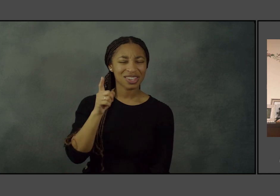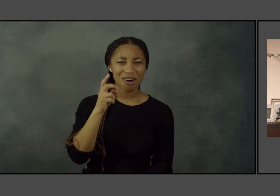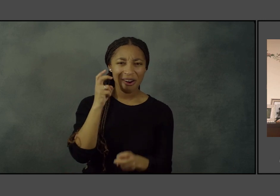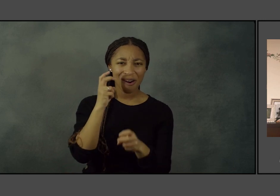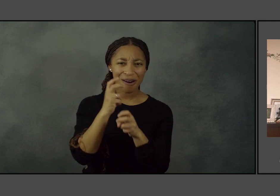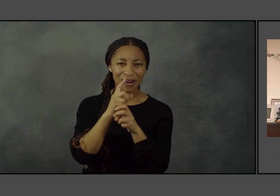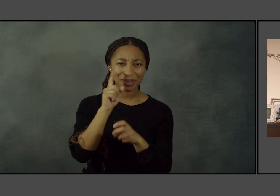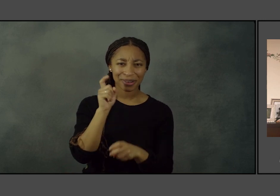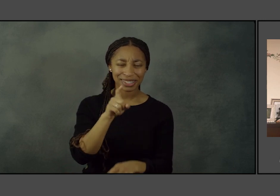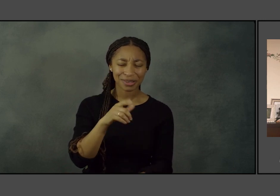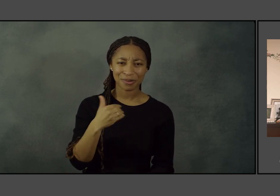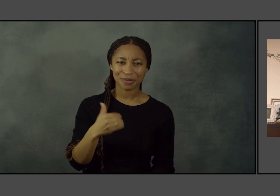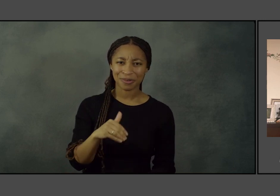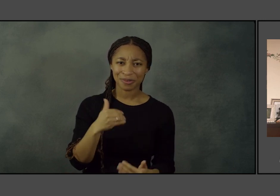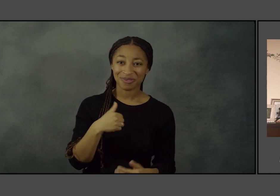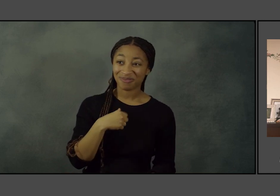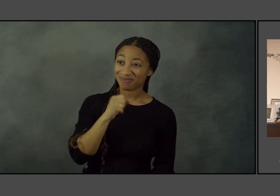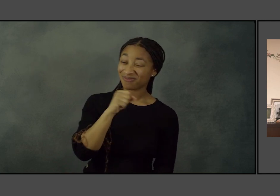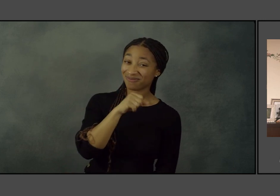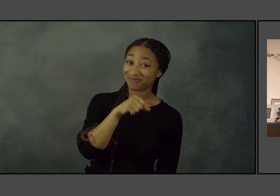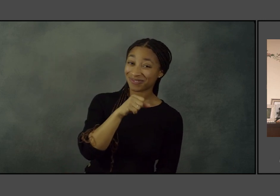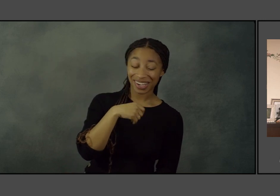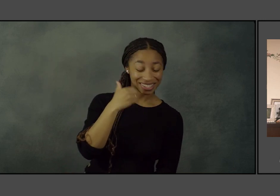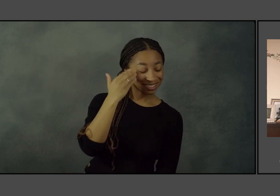hardest 'Cause question. I know. I know.